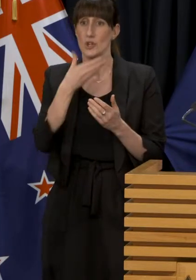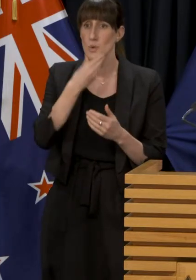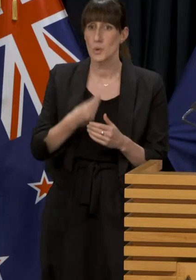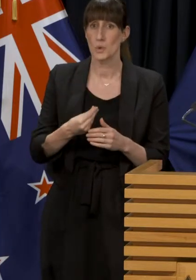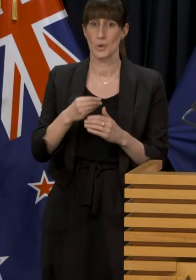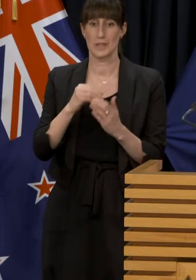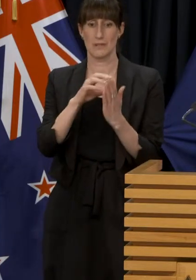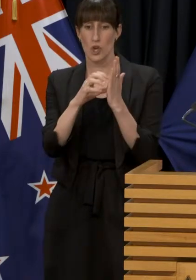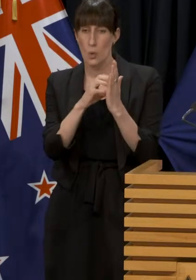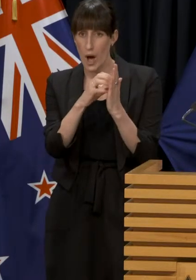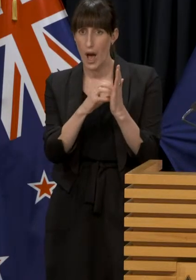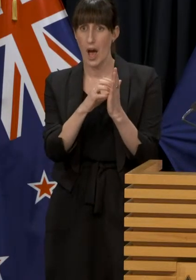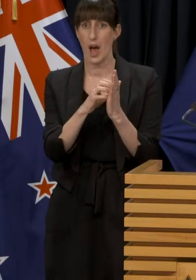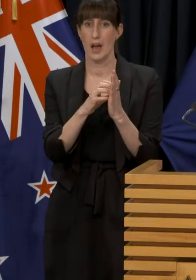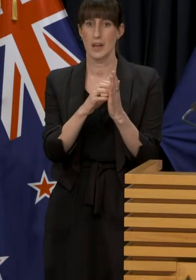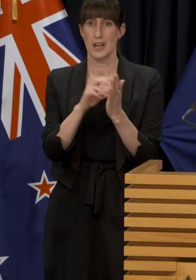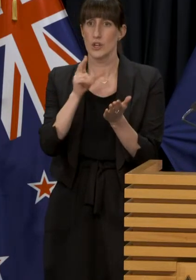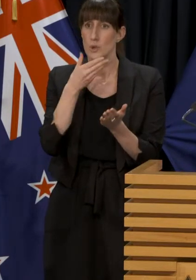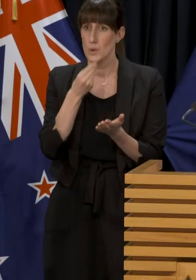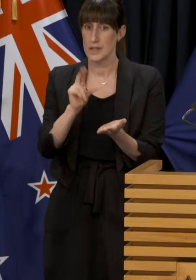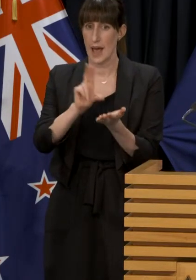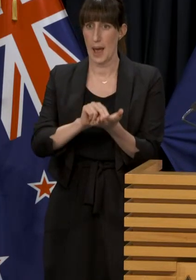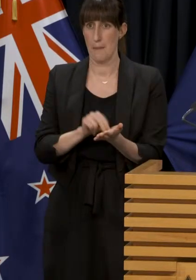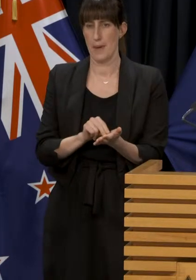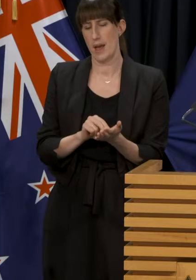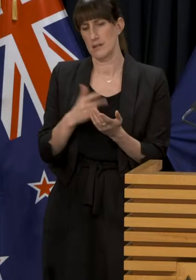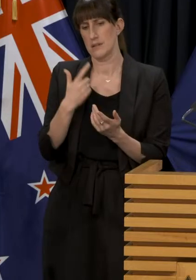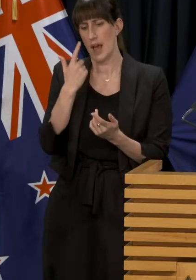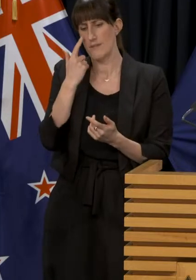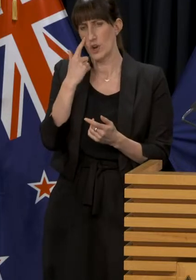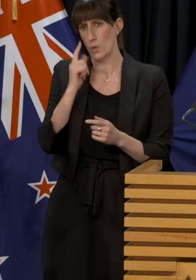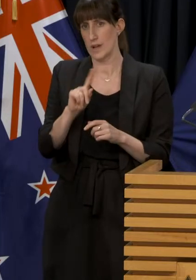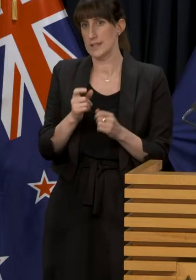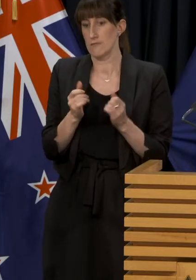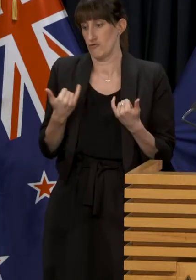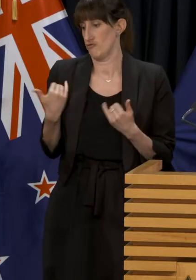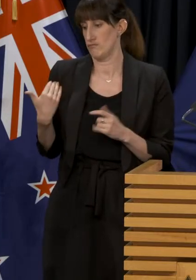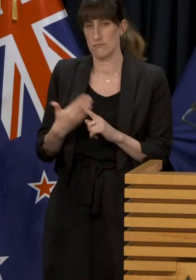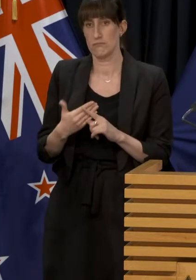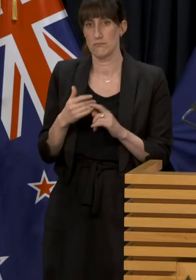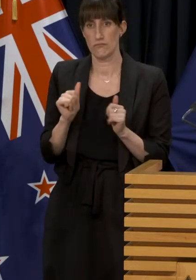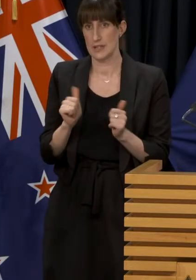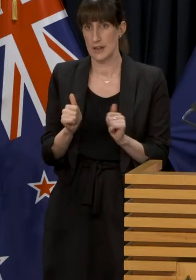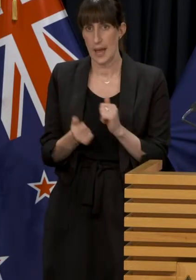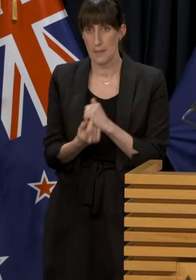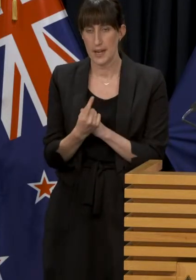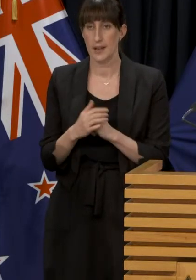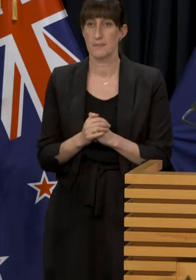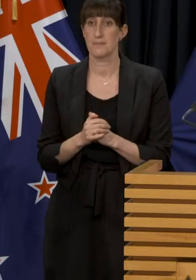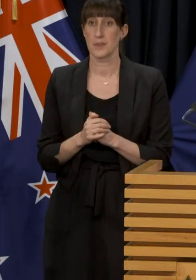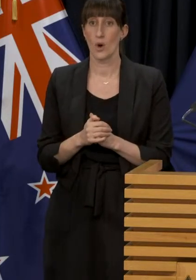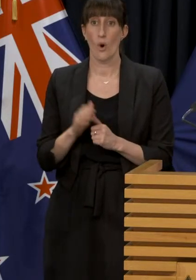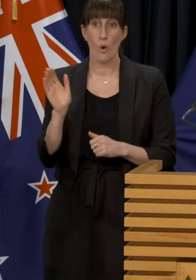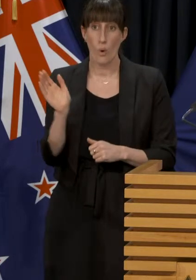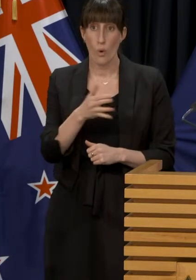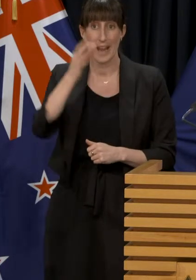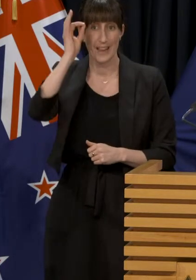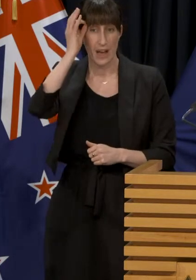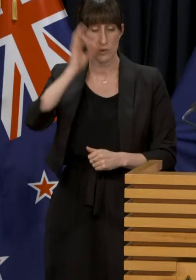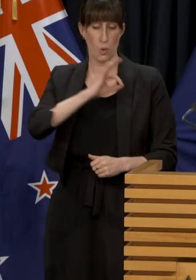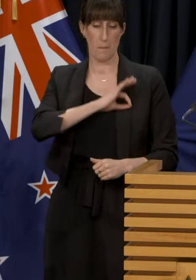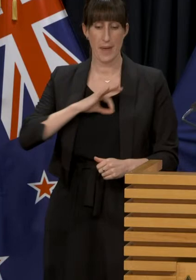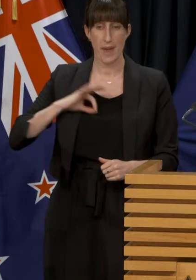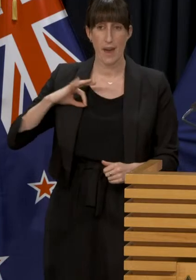Tracer app, and also just to see what they are doing on the ground. I'll be writing to every mayor and council chief executive in the